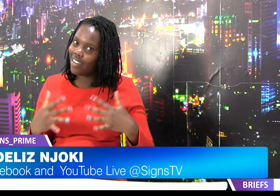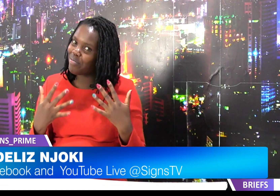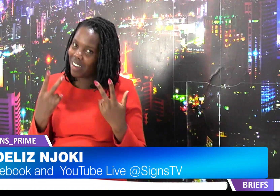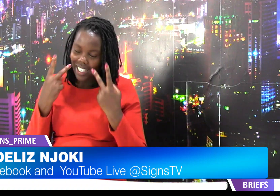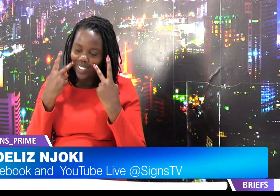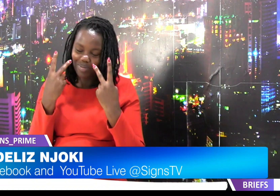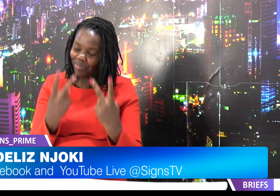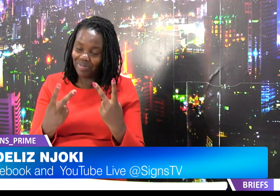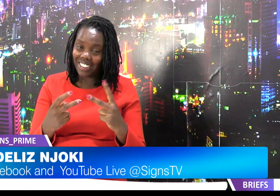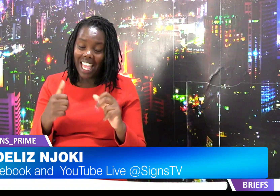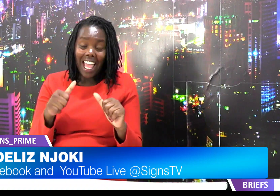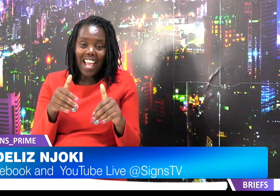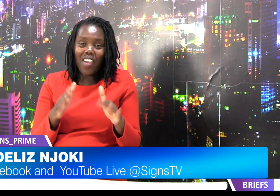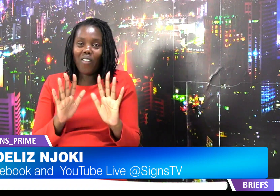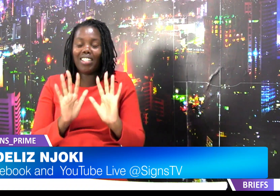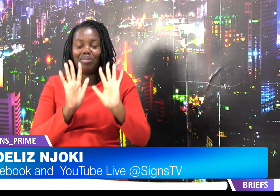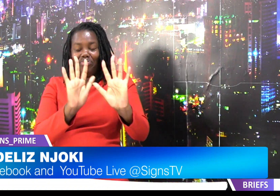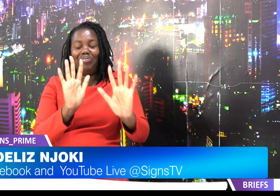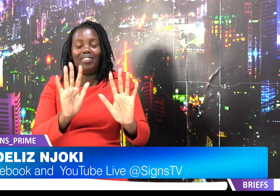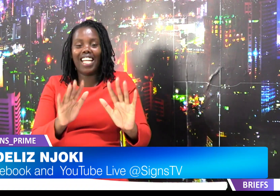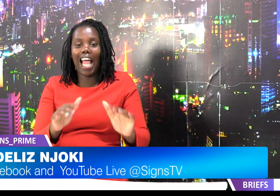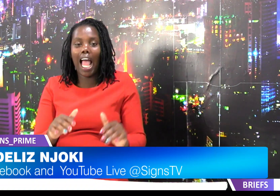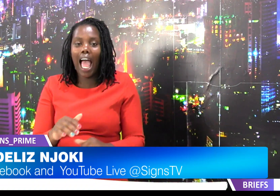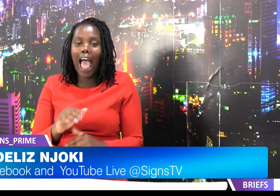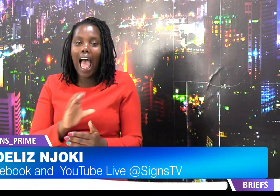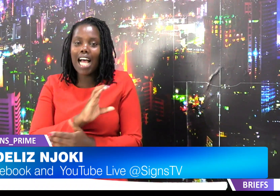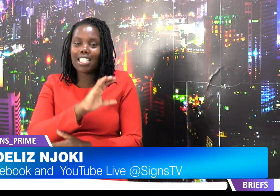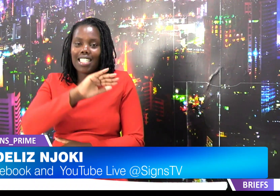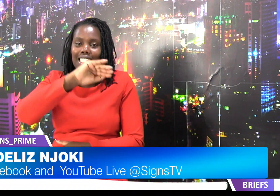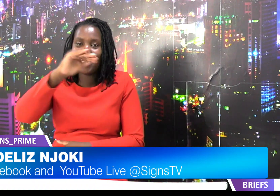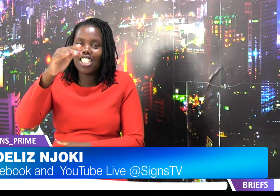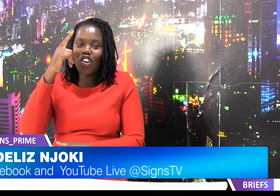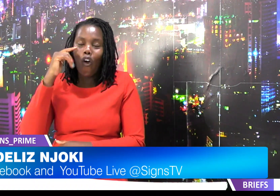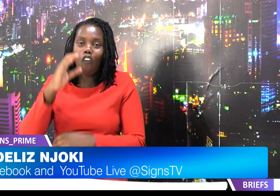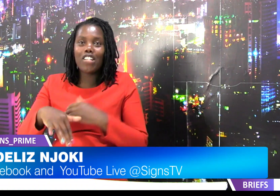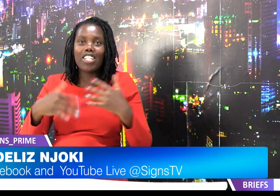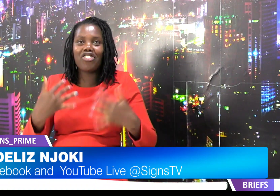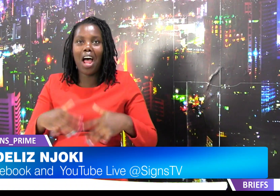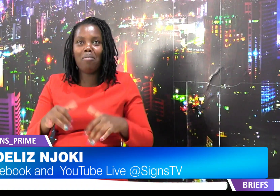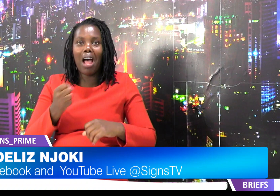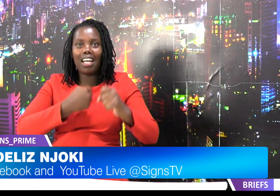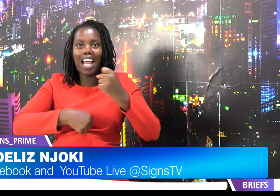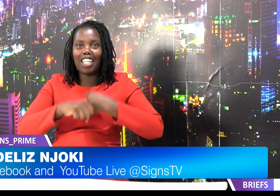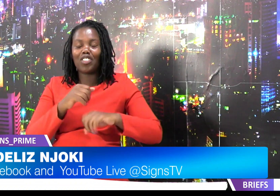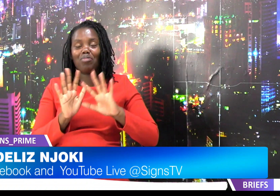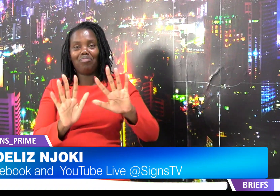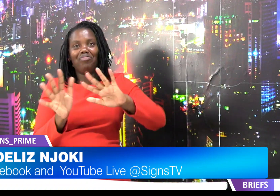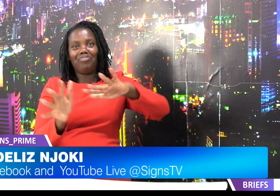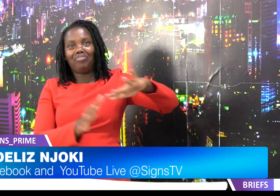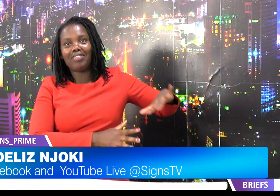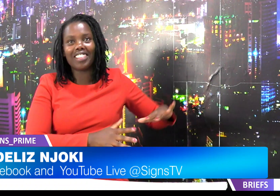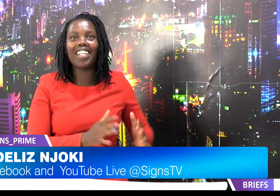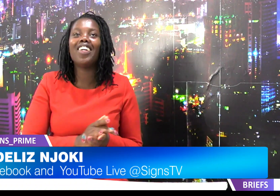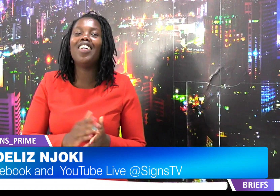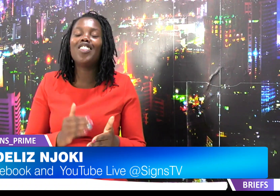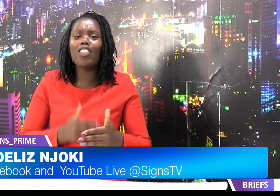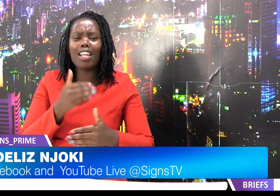It seems like there's a lot of drama happening in Central. Let's leave that aside and we continue with the other news